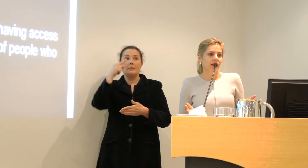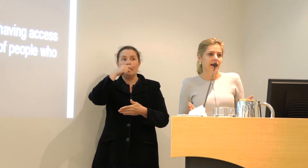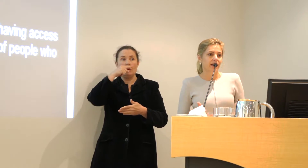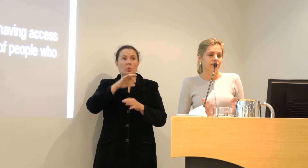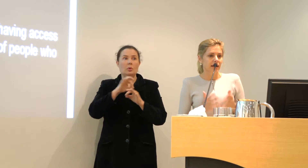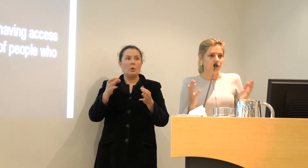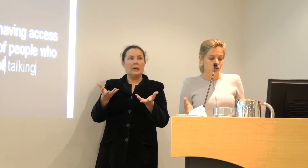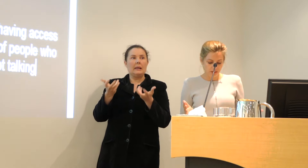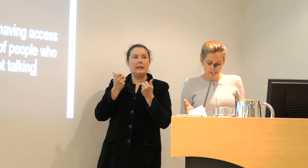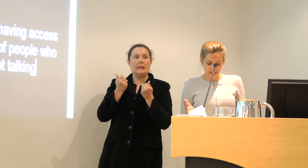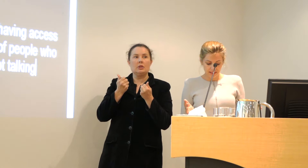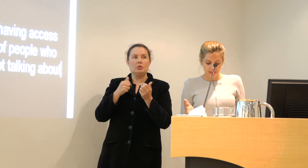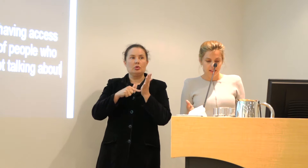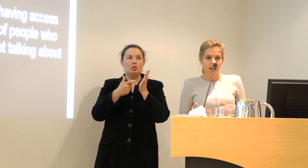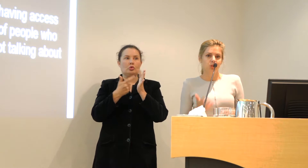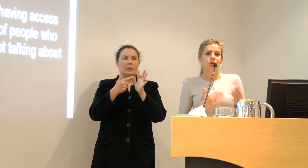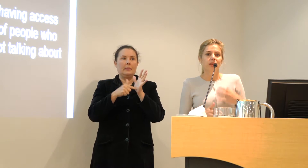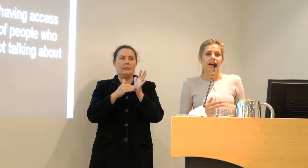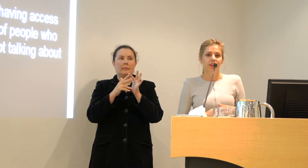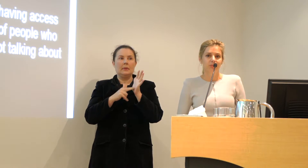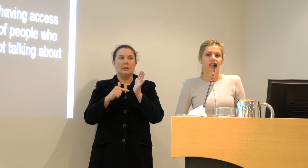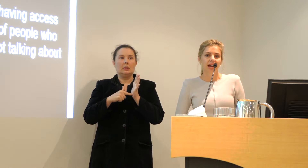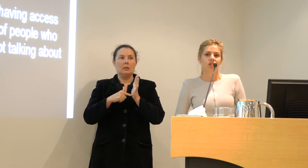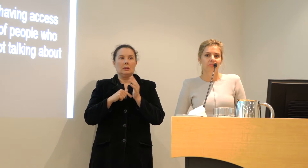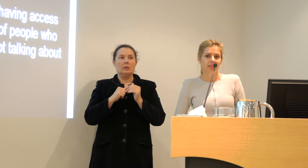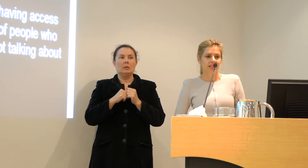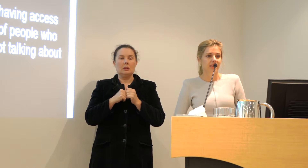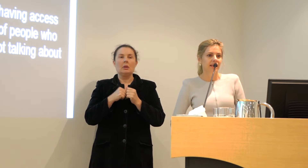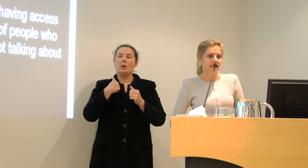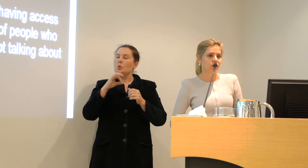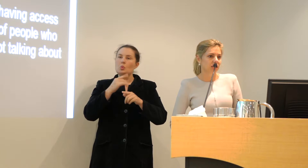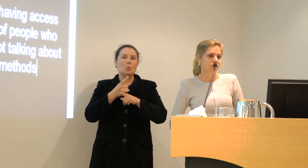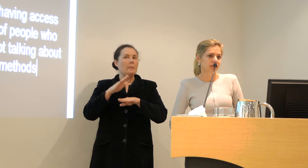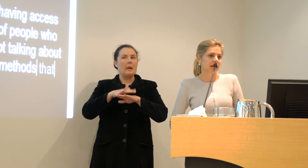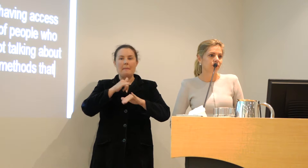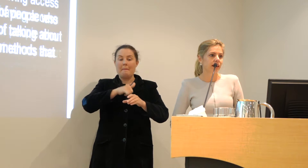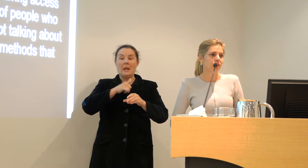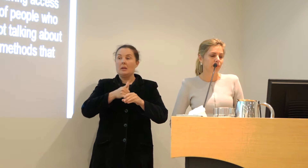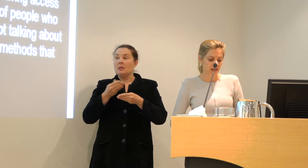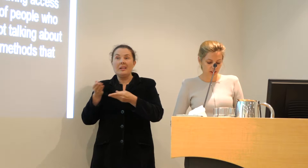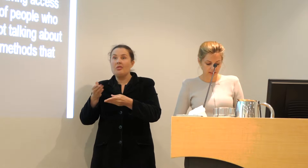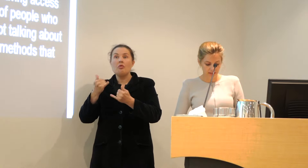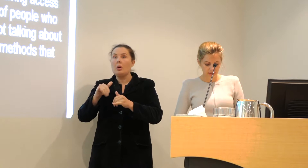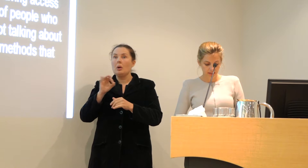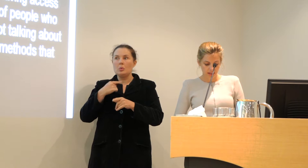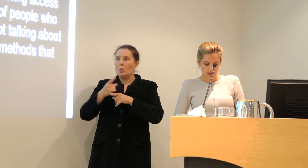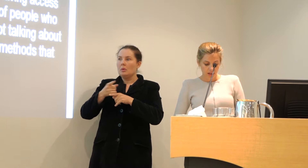not talking about medical treatment, I'm talking about the communication methods that they did or didn't receive when they were a